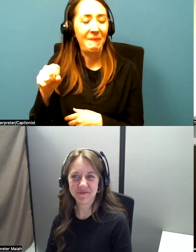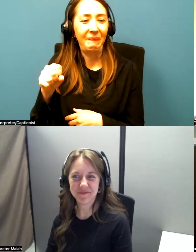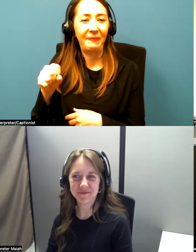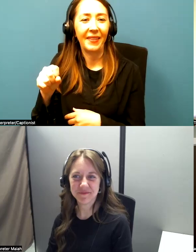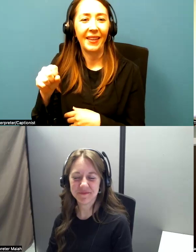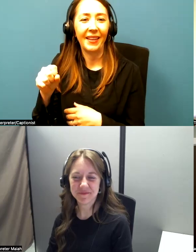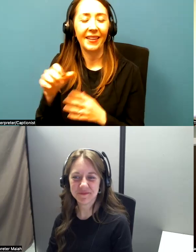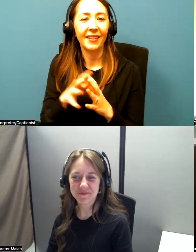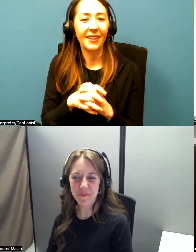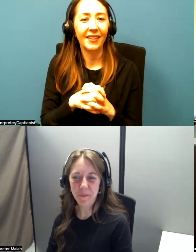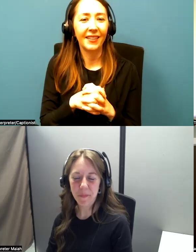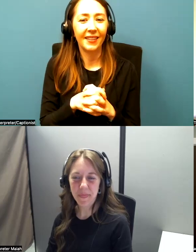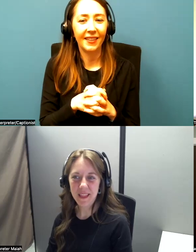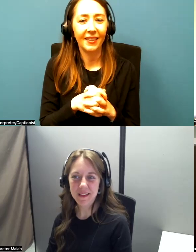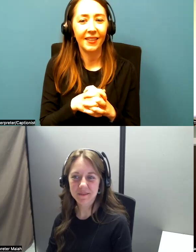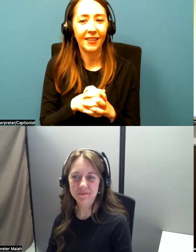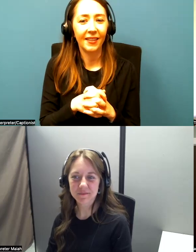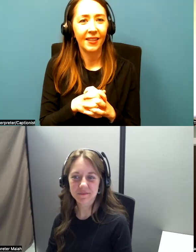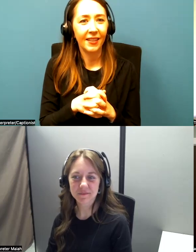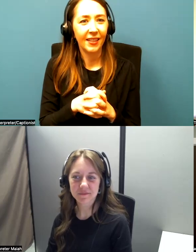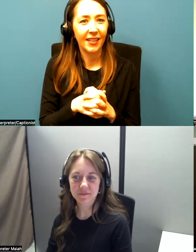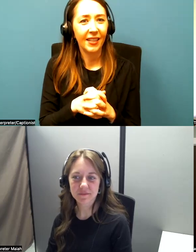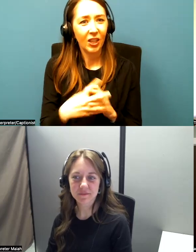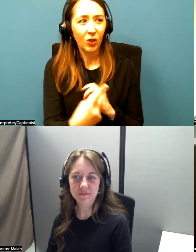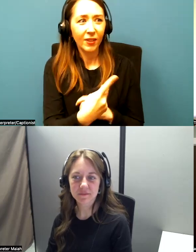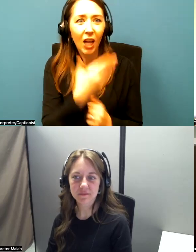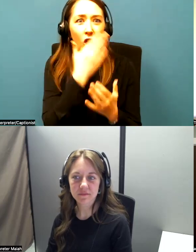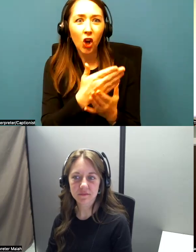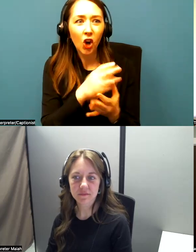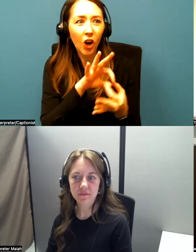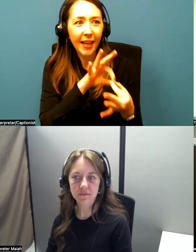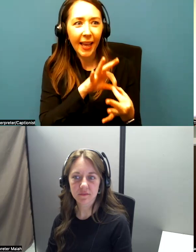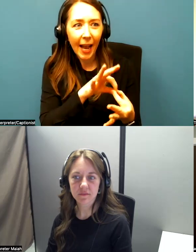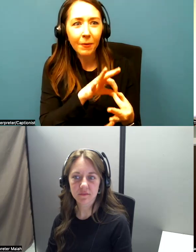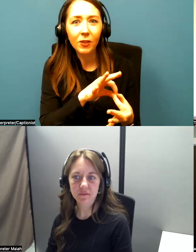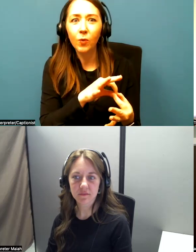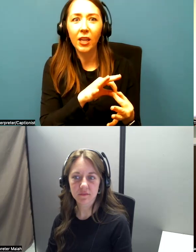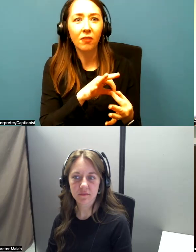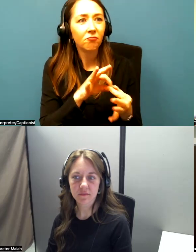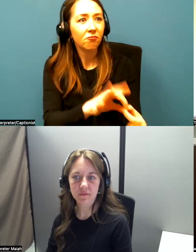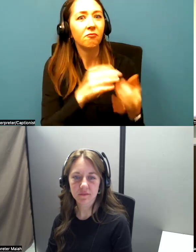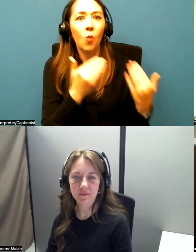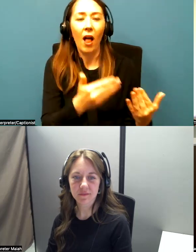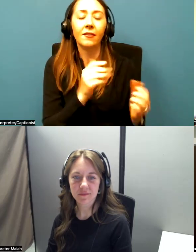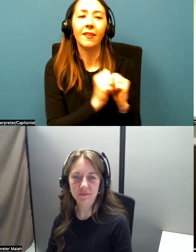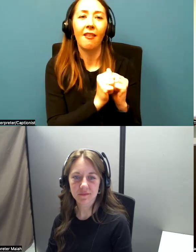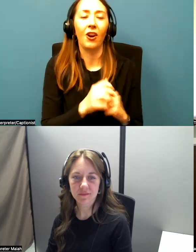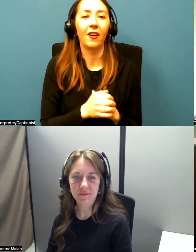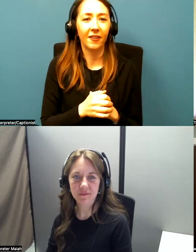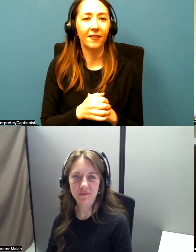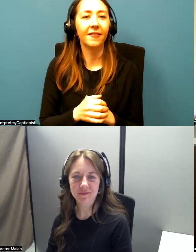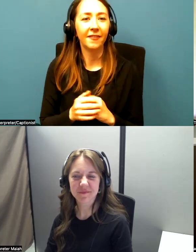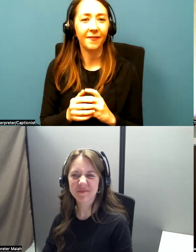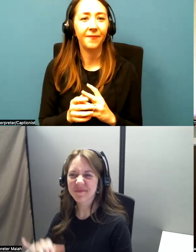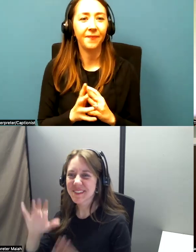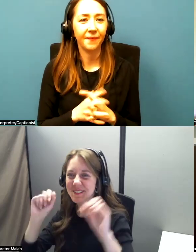so and we did have really good chemistry. We worked really well together. That's amazing because